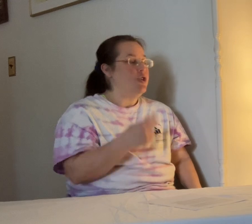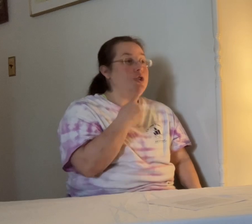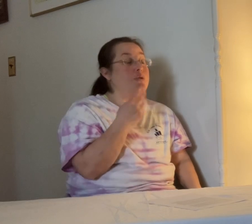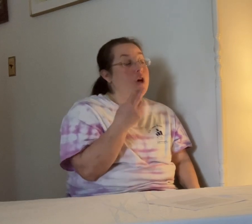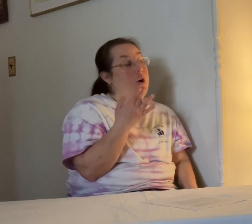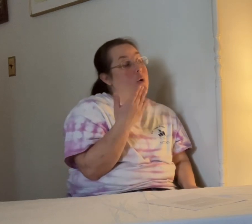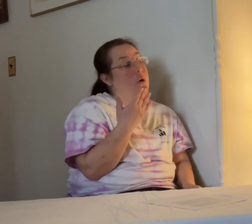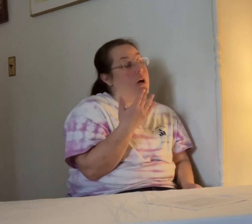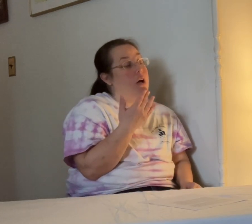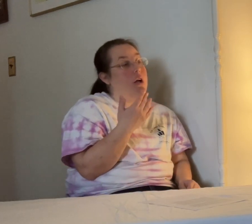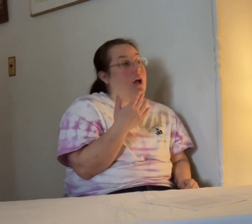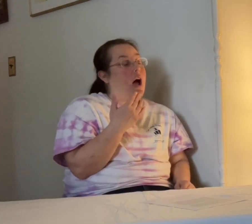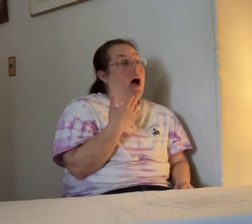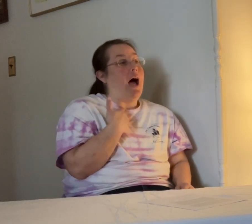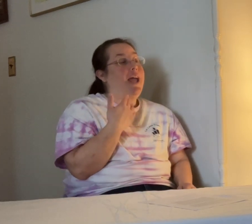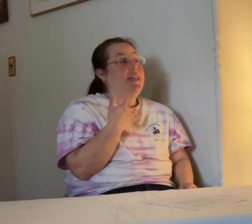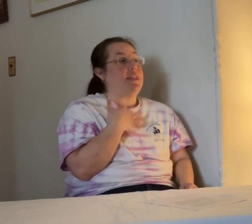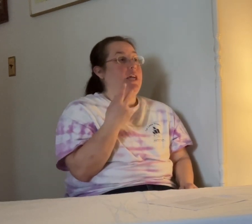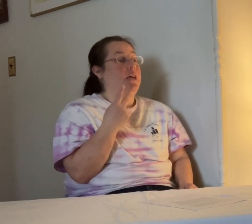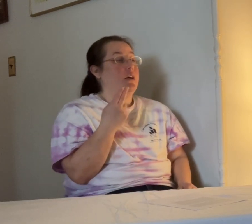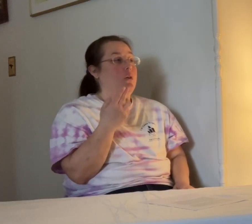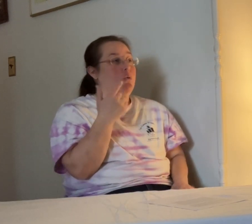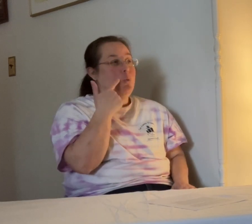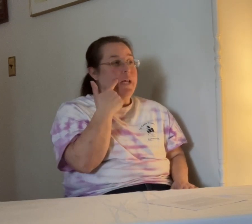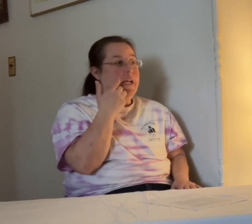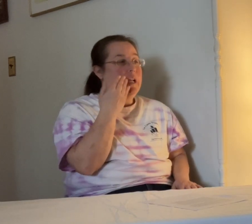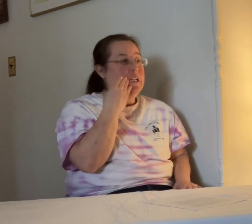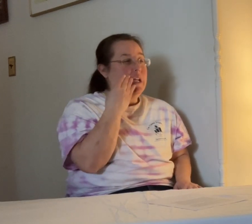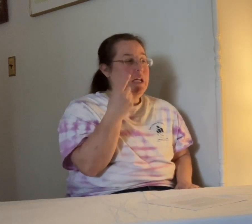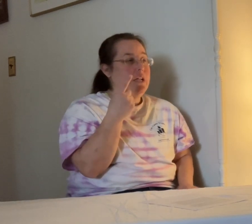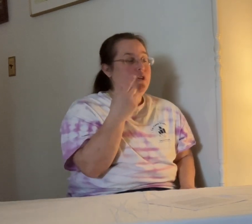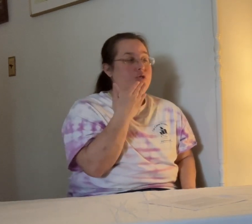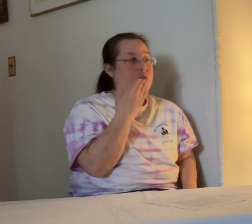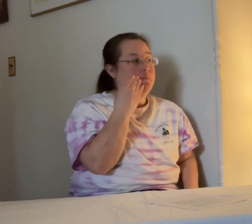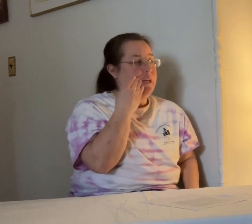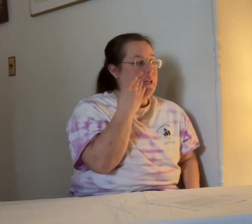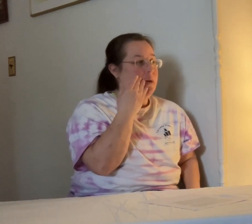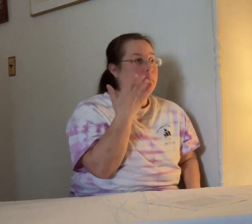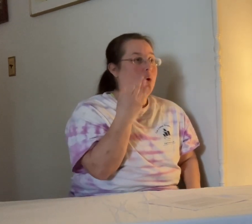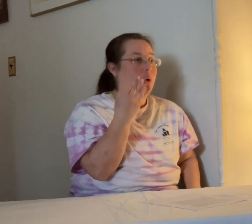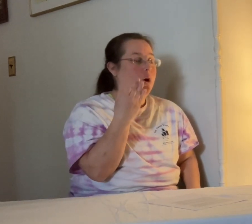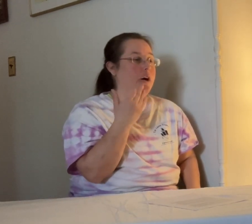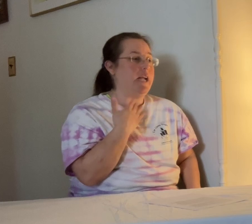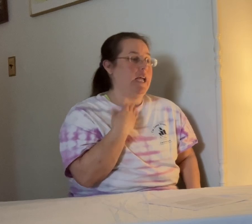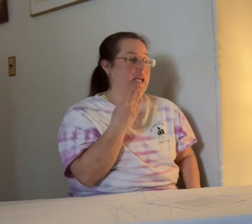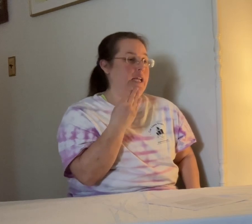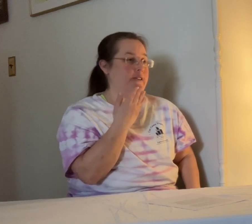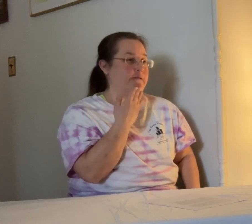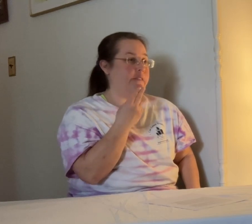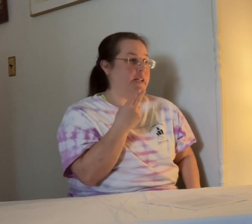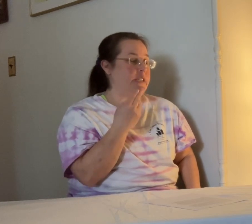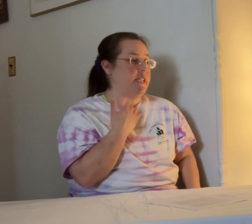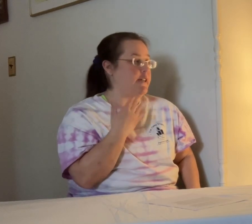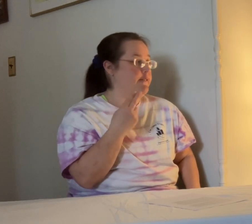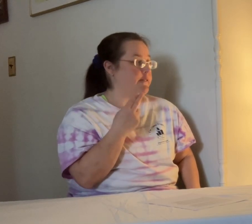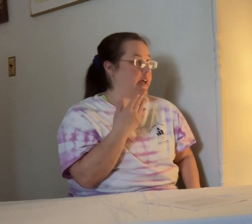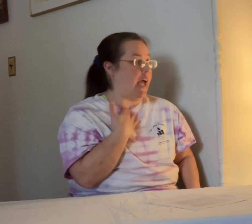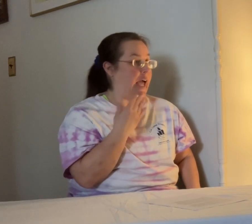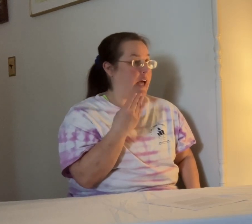You know, I think we need to be more inventive and